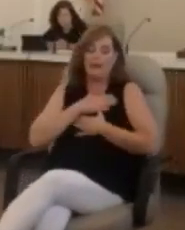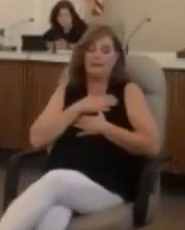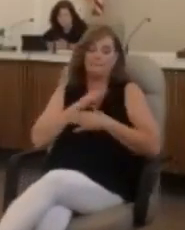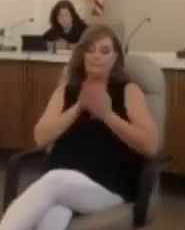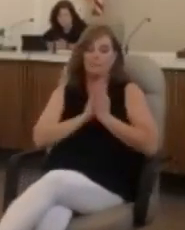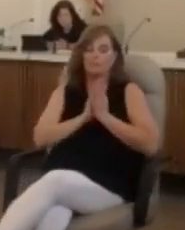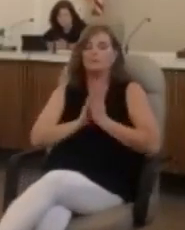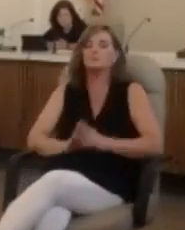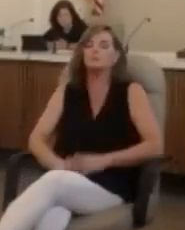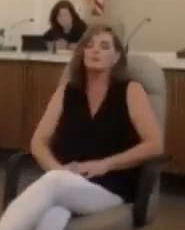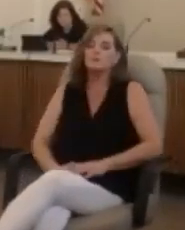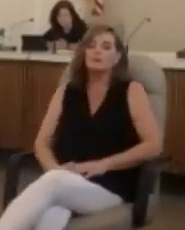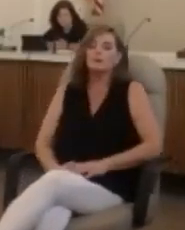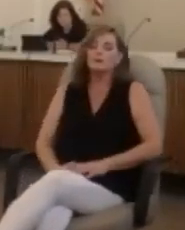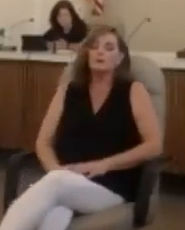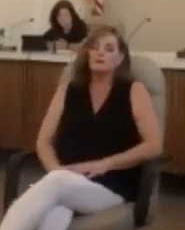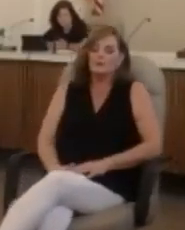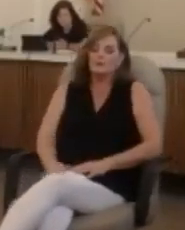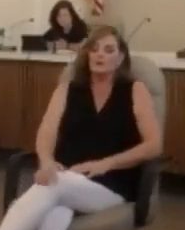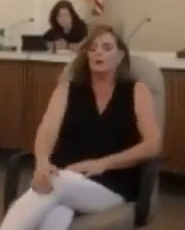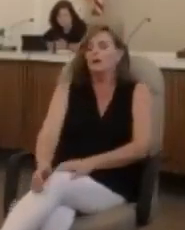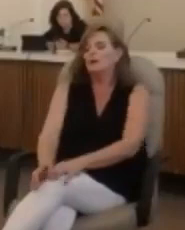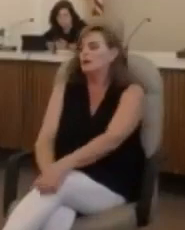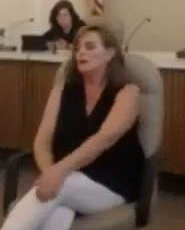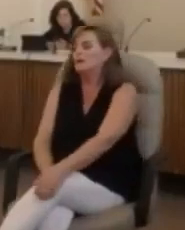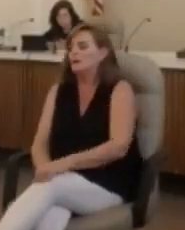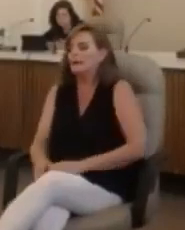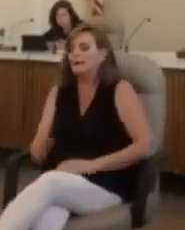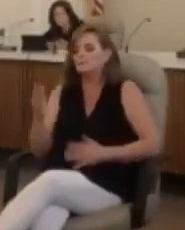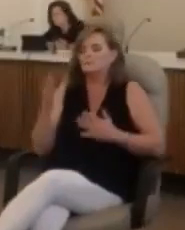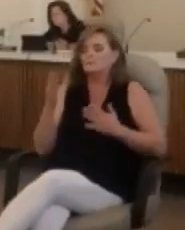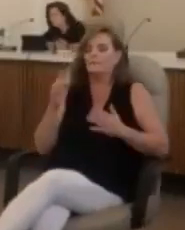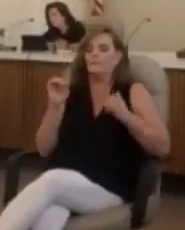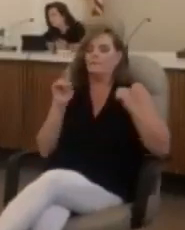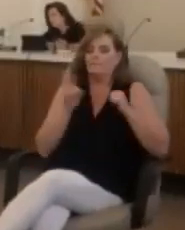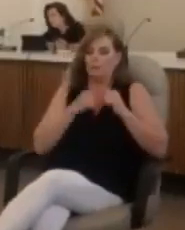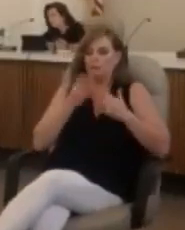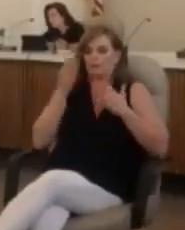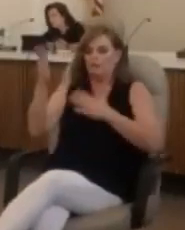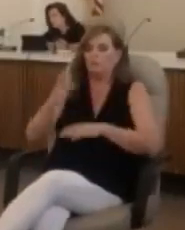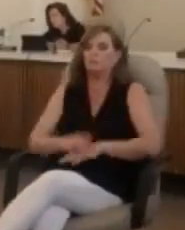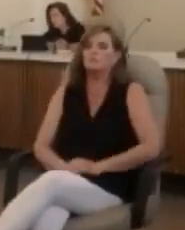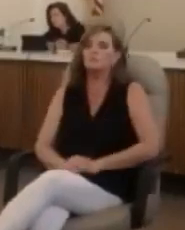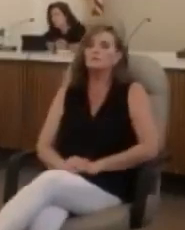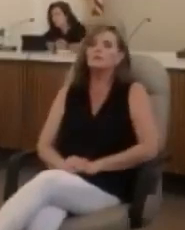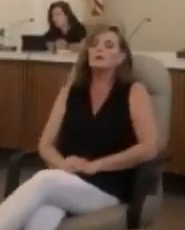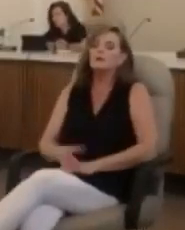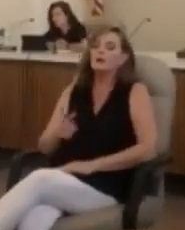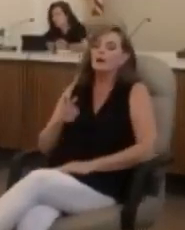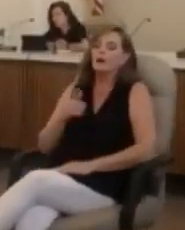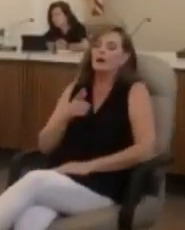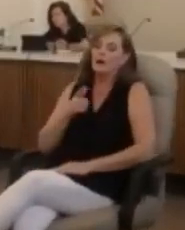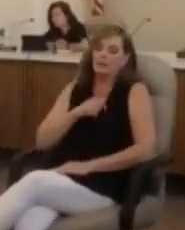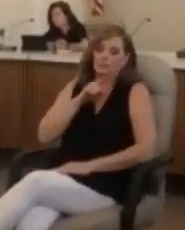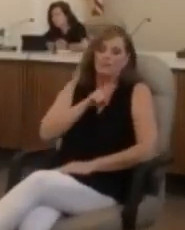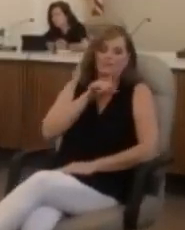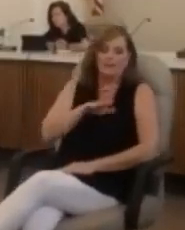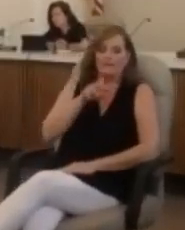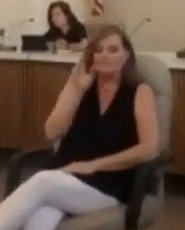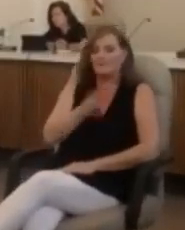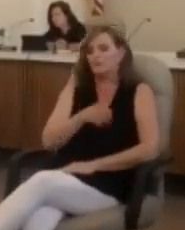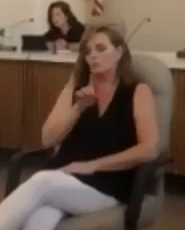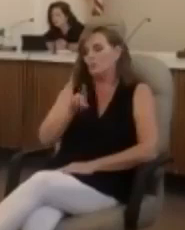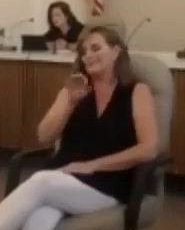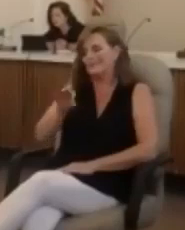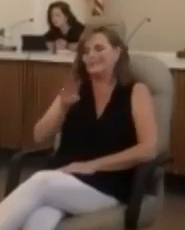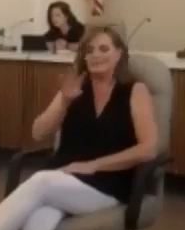can I get the first resolution? Supervisor Schultz, I have resolution